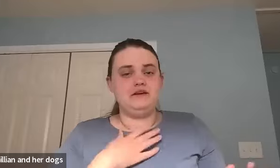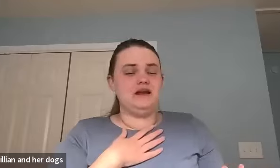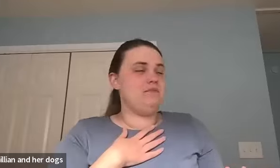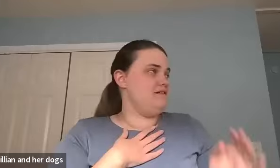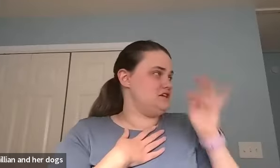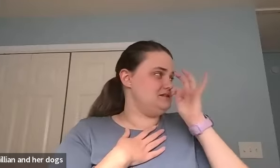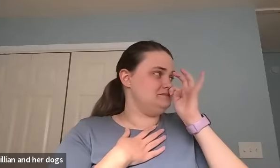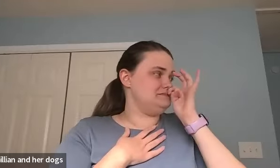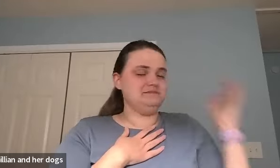and I apologize.